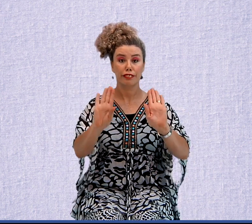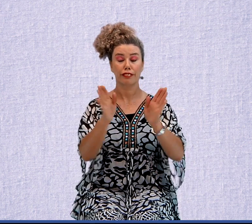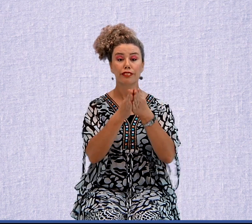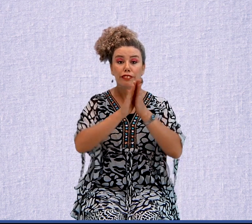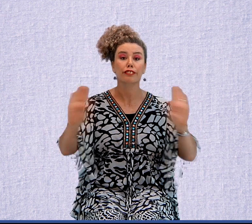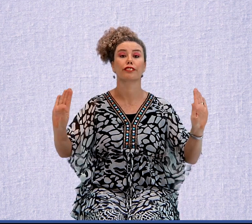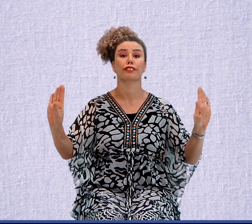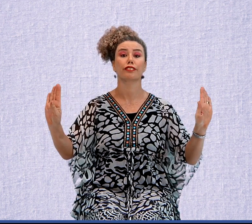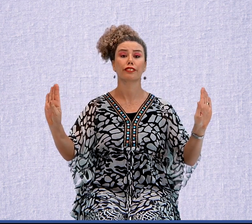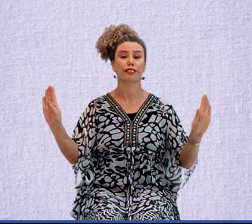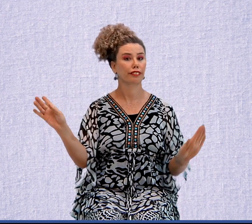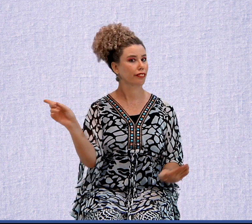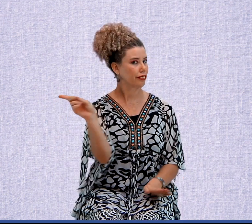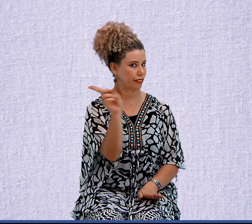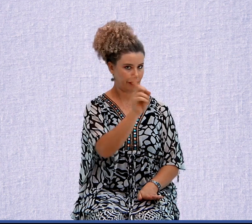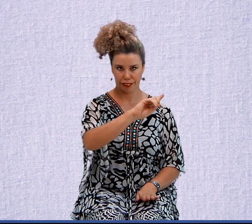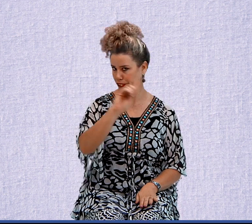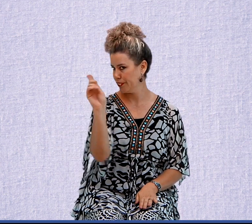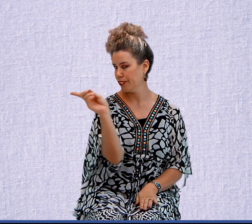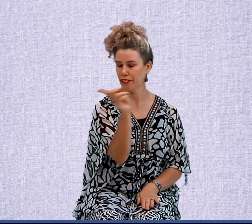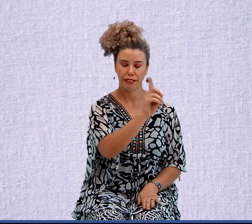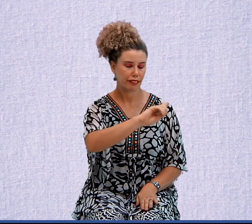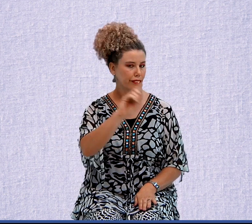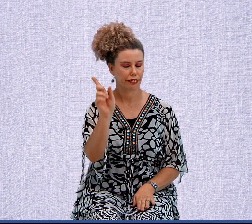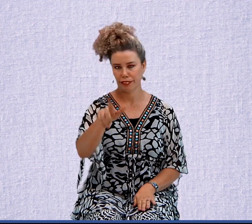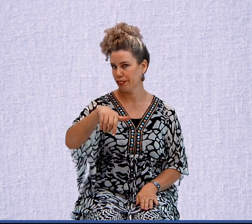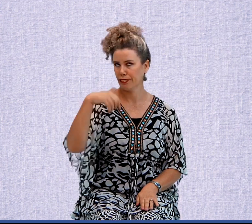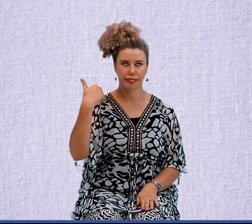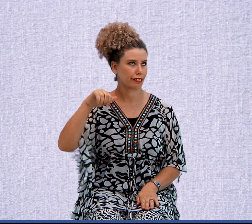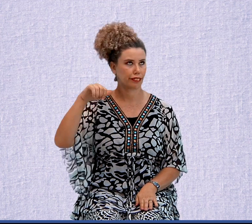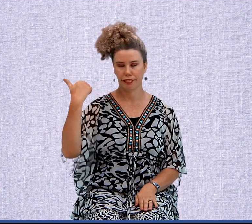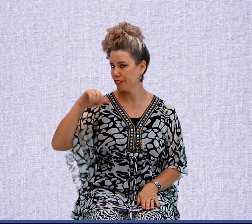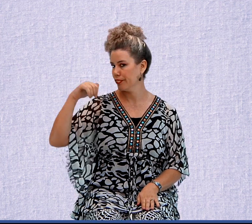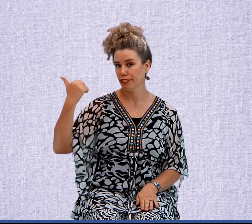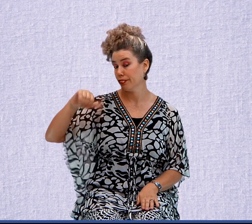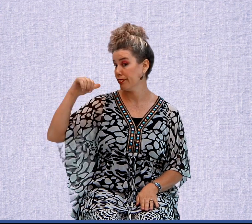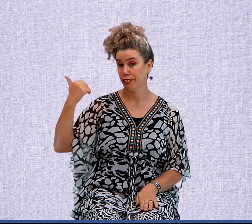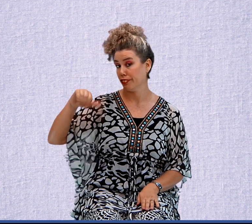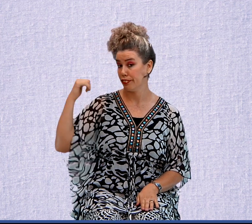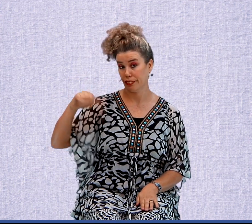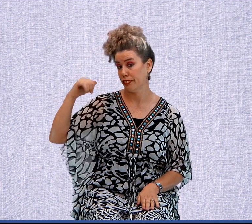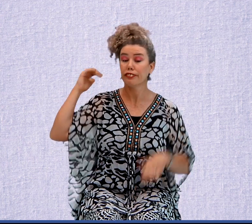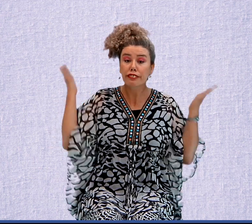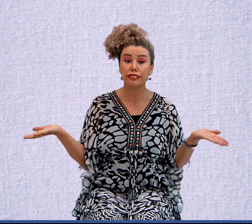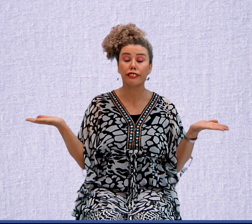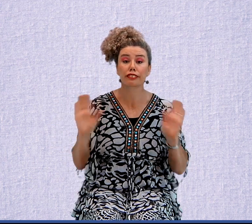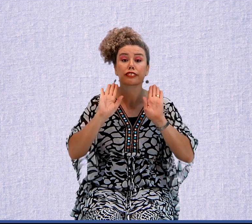stop apartheid? We should have just said no a long, long time ago. Who's gonna